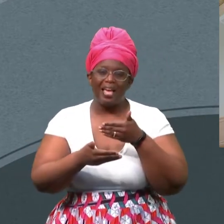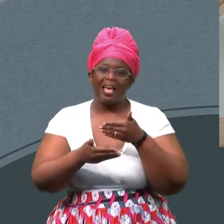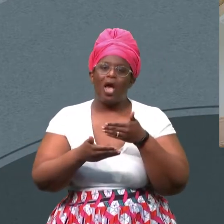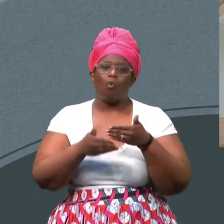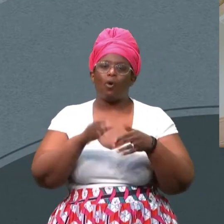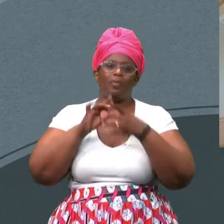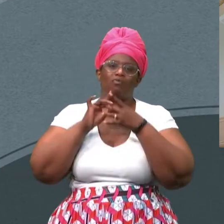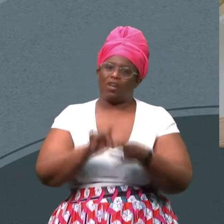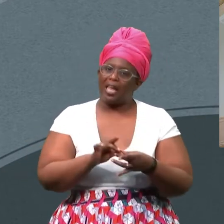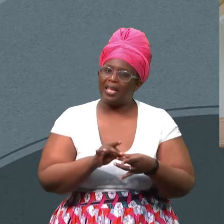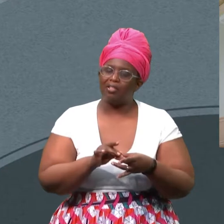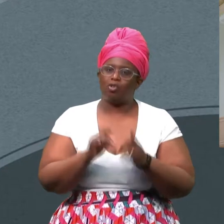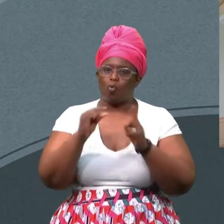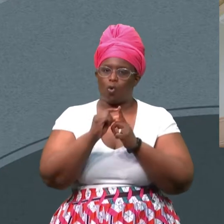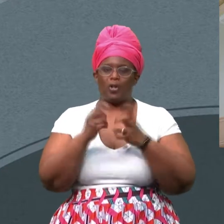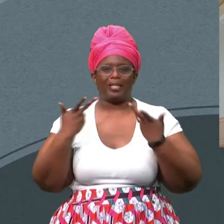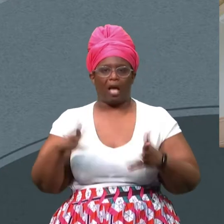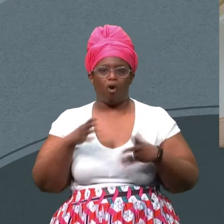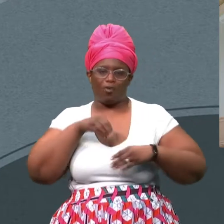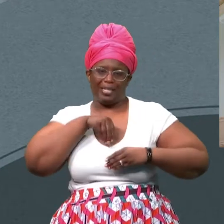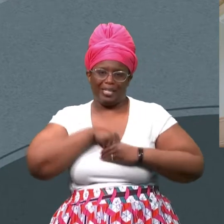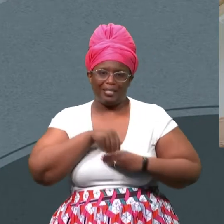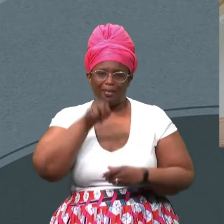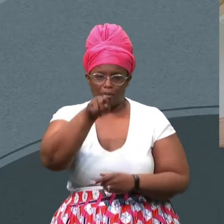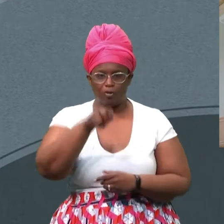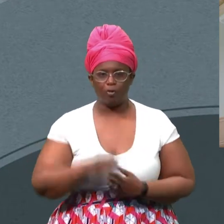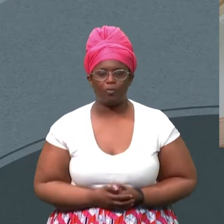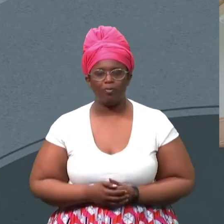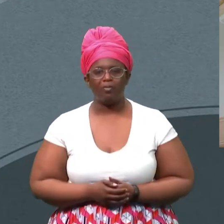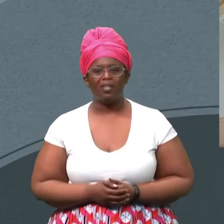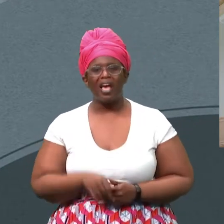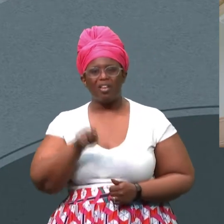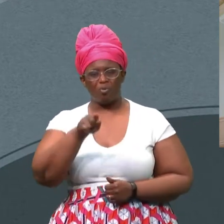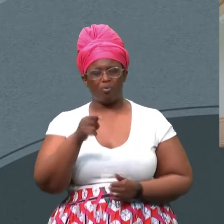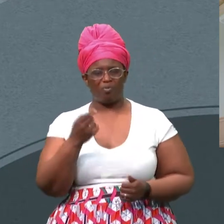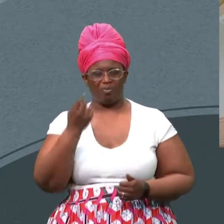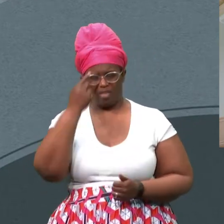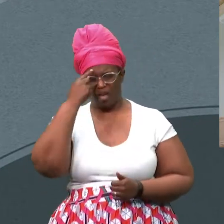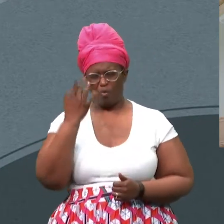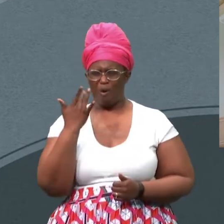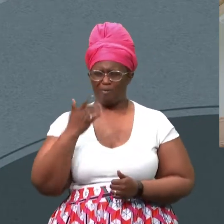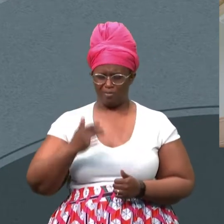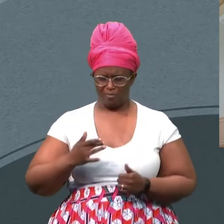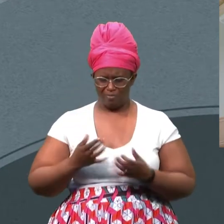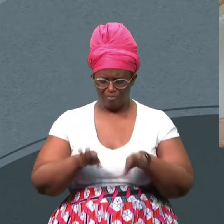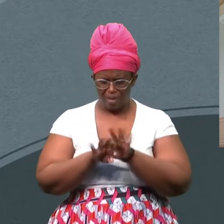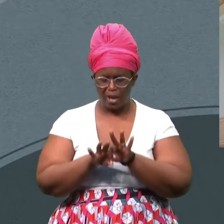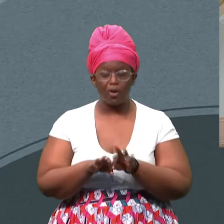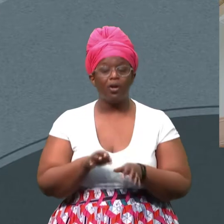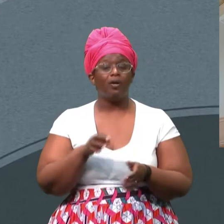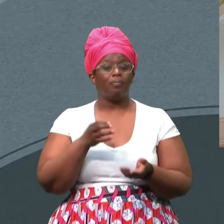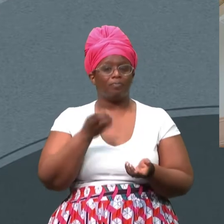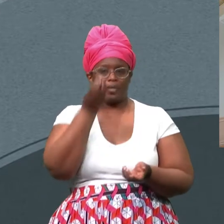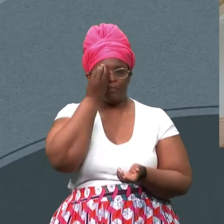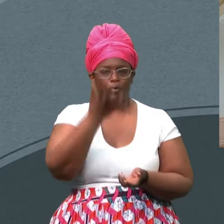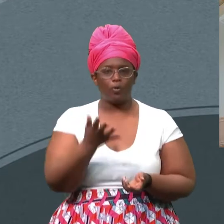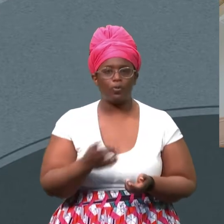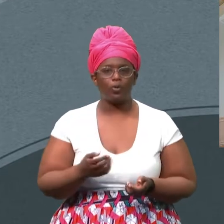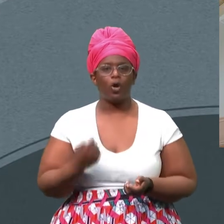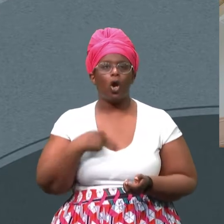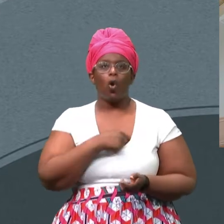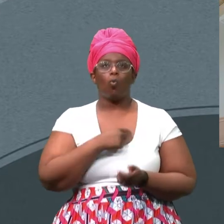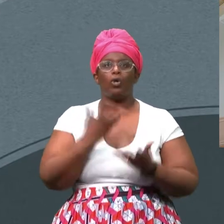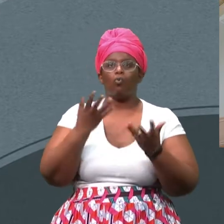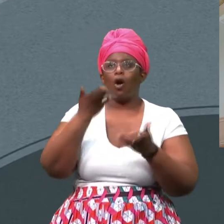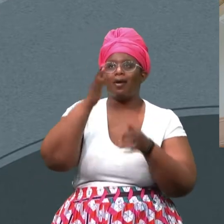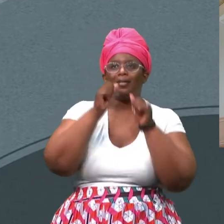you. Let me tell you why this matters. Because sometimes we want God to move, but we don't have any word to help ground